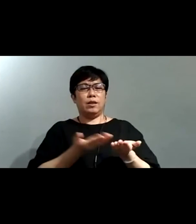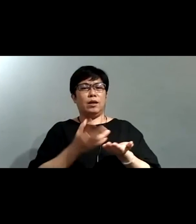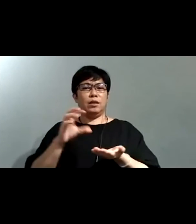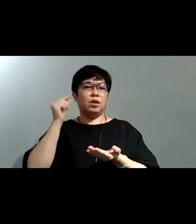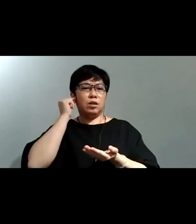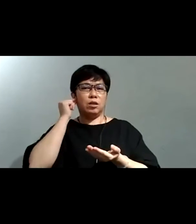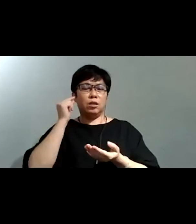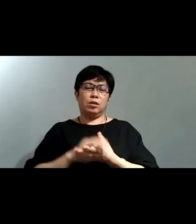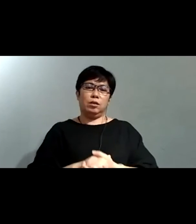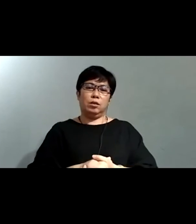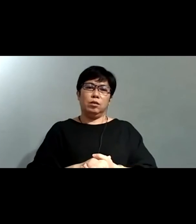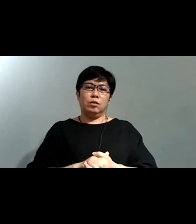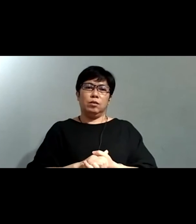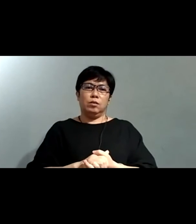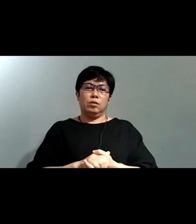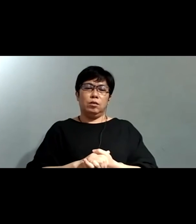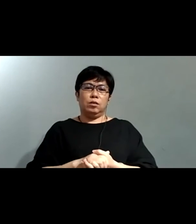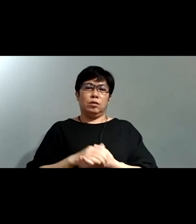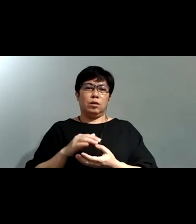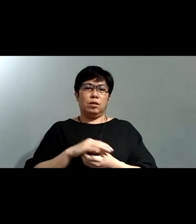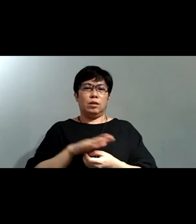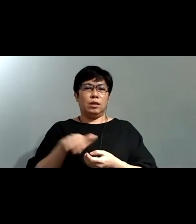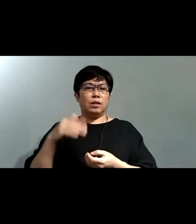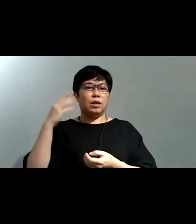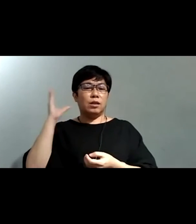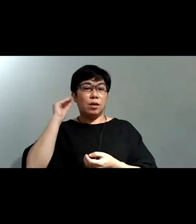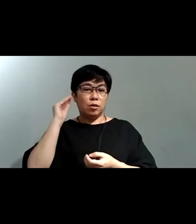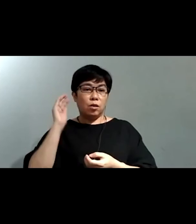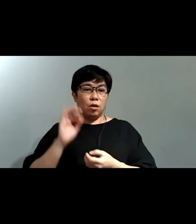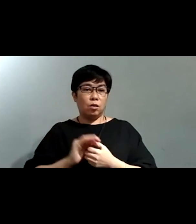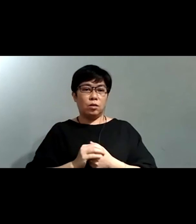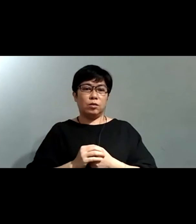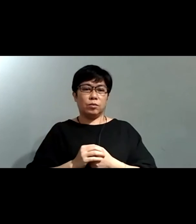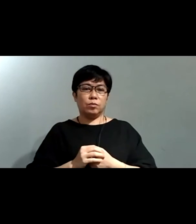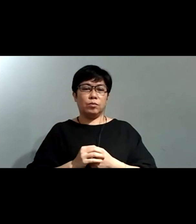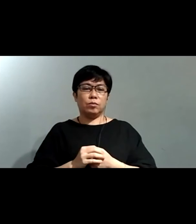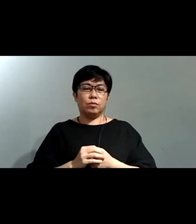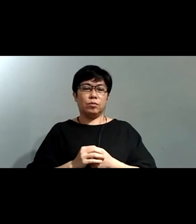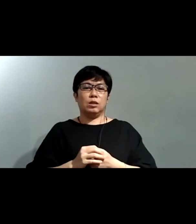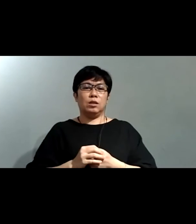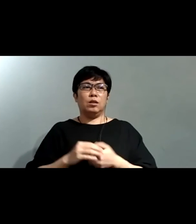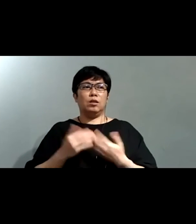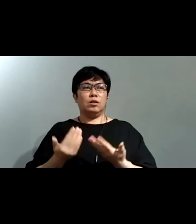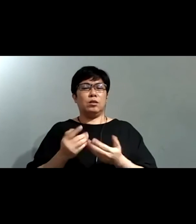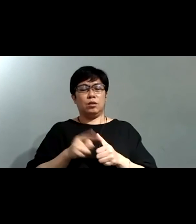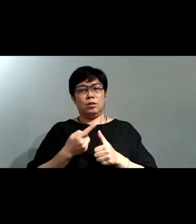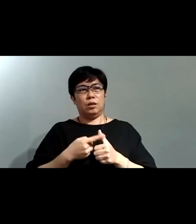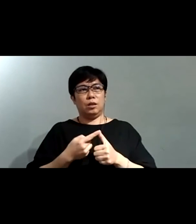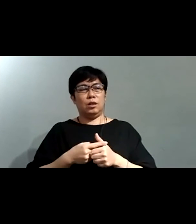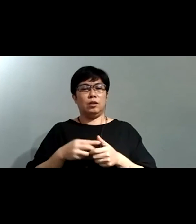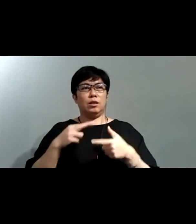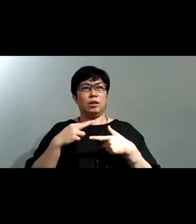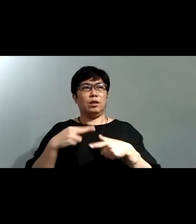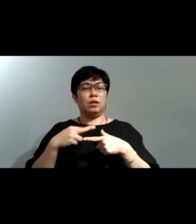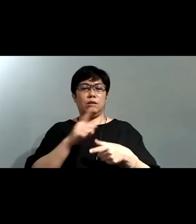Am I being heard? Yeah. Okay. Thank you. Yeah. Shall I introduce a bit myself? I'm Iris,